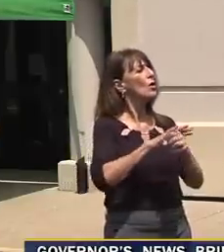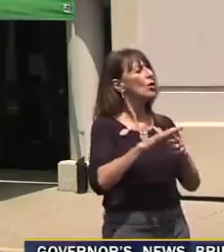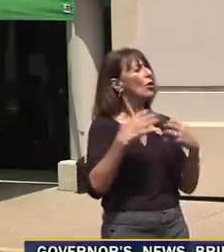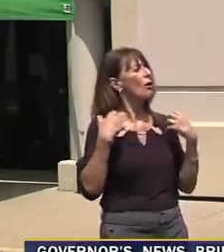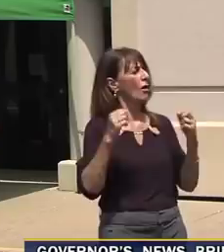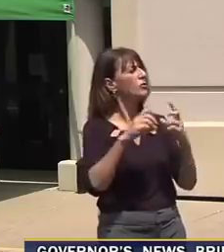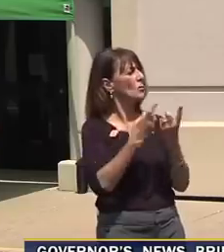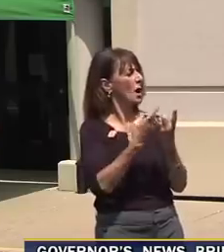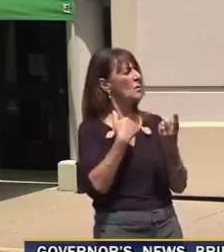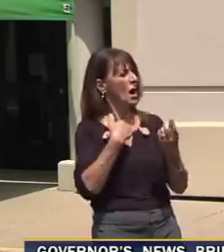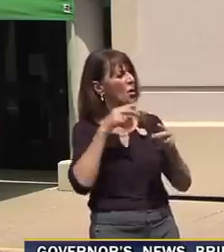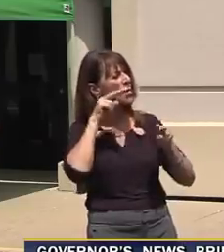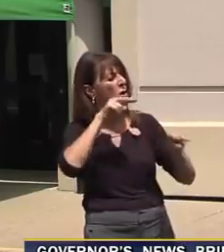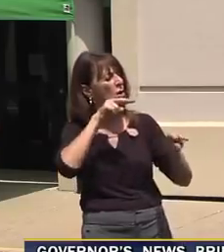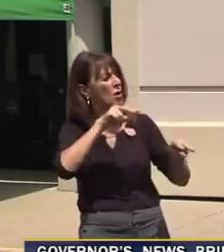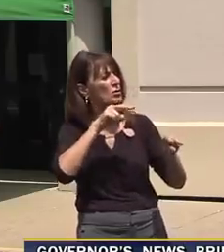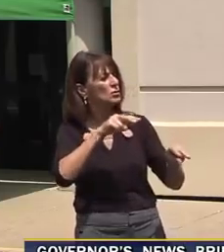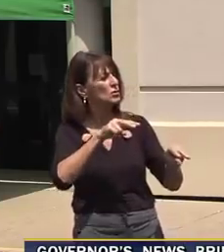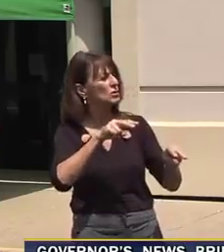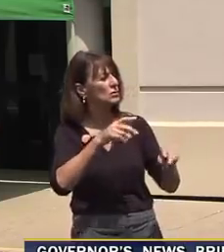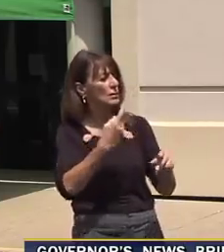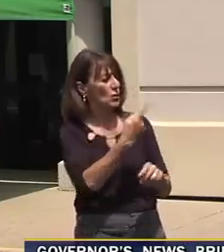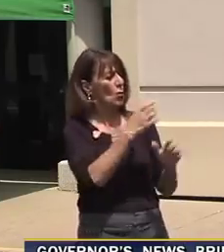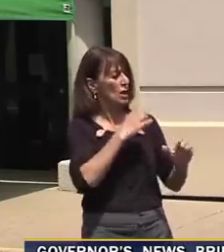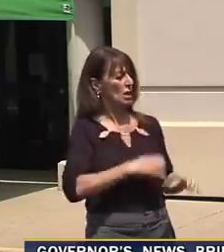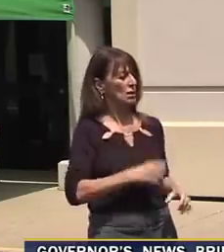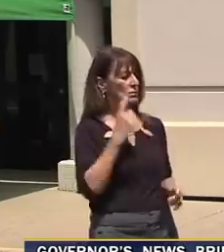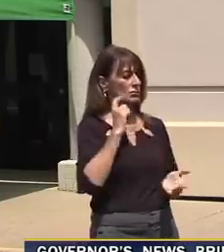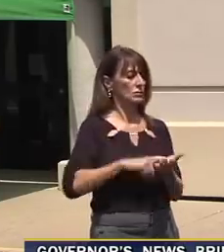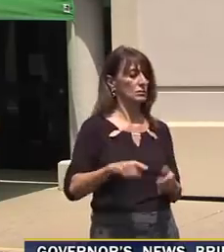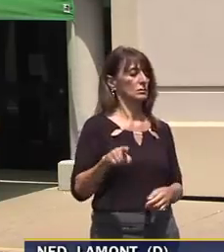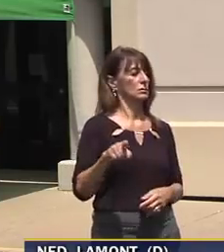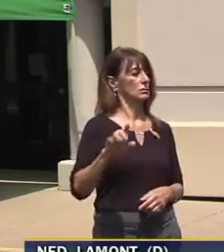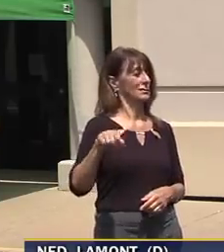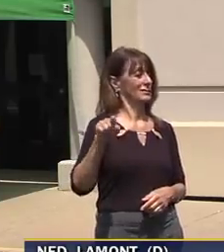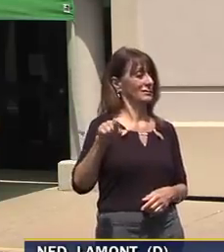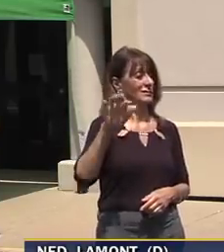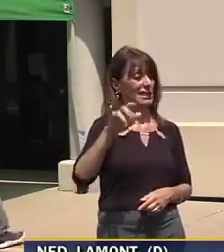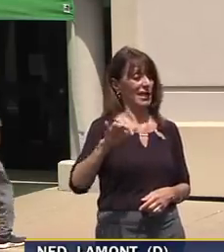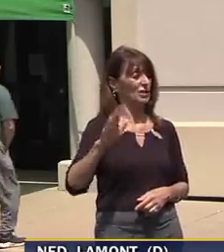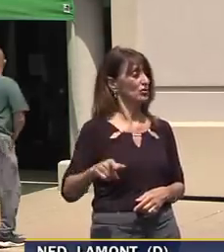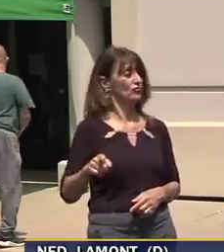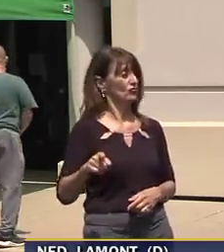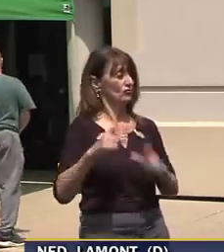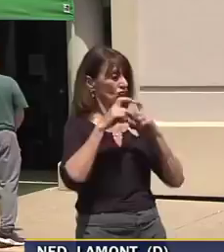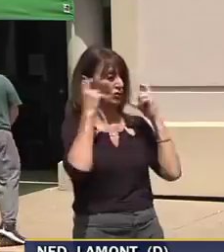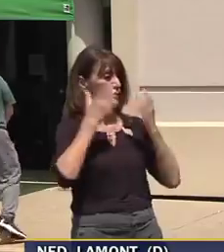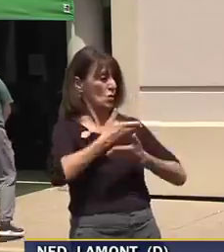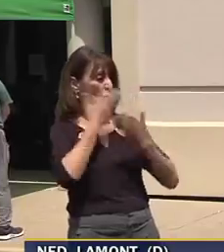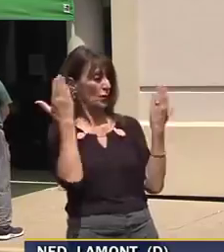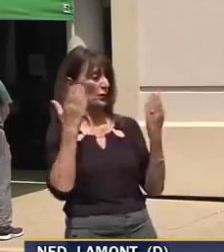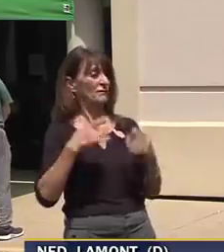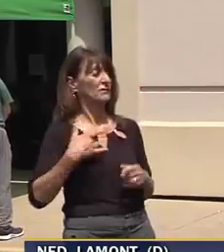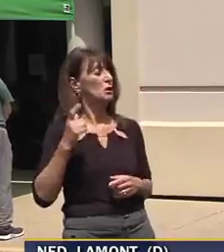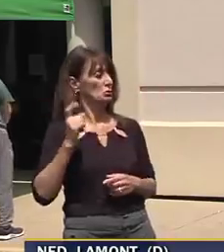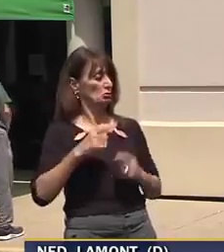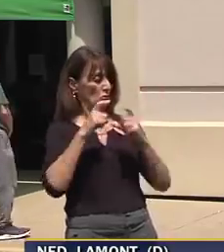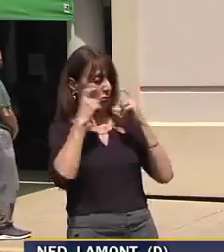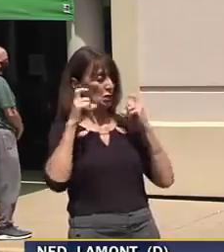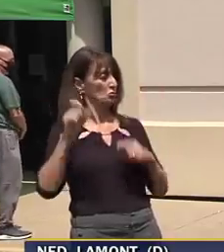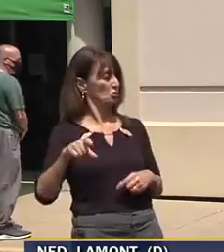front line. Generally it's a customer, Sue, who says, I see your cashier is not wearing the mask. I think they should be wearing the